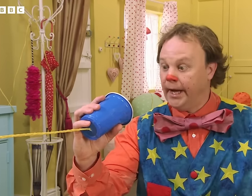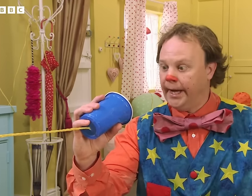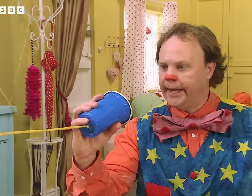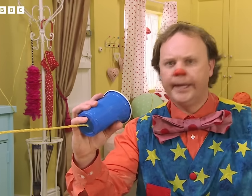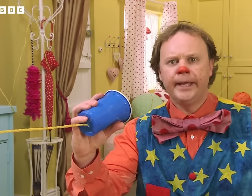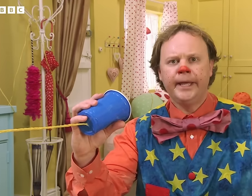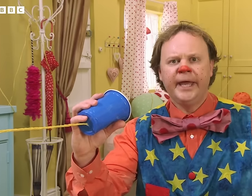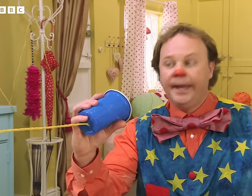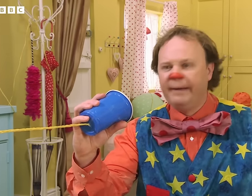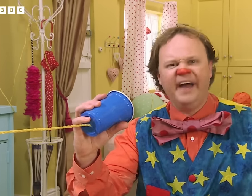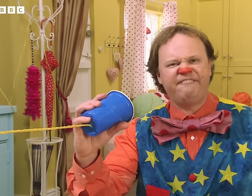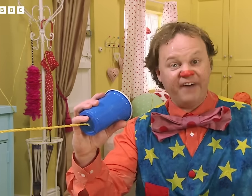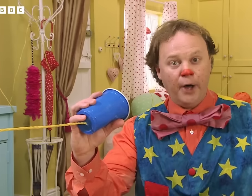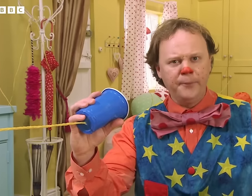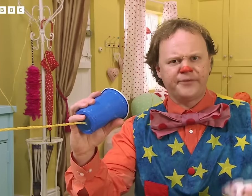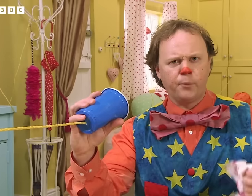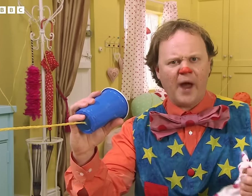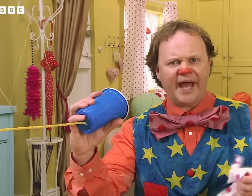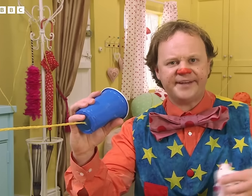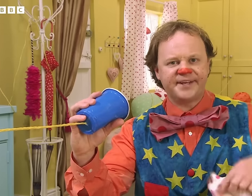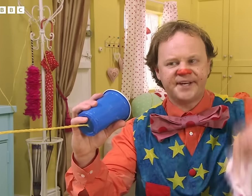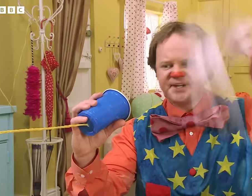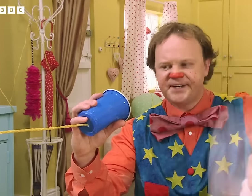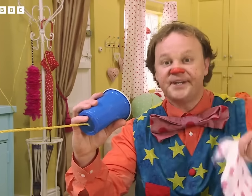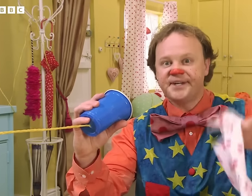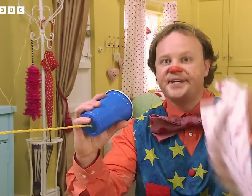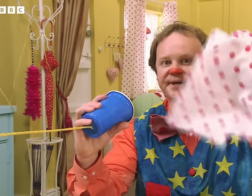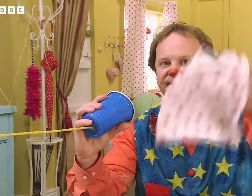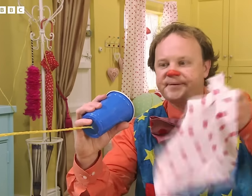Oh, my phone's wet.